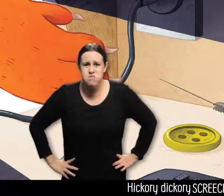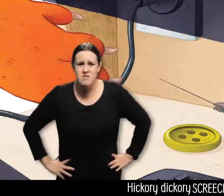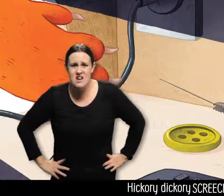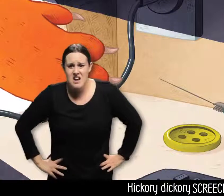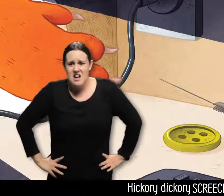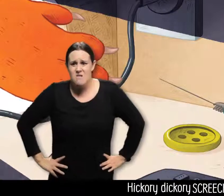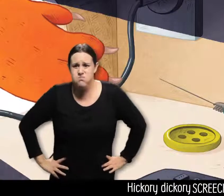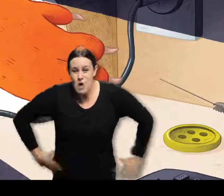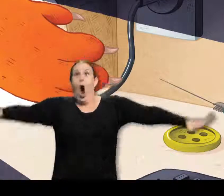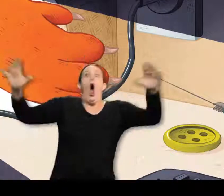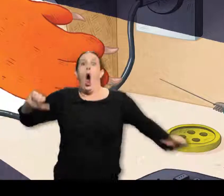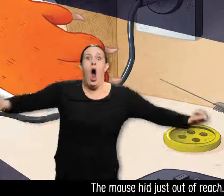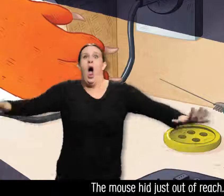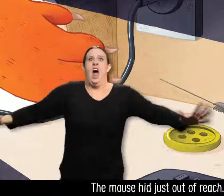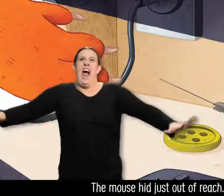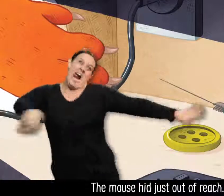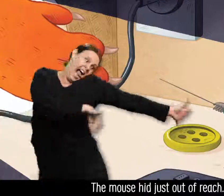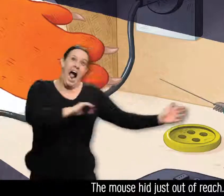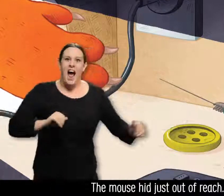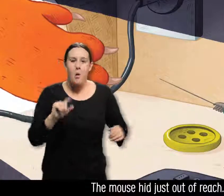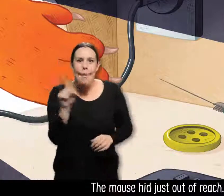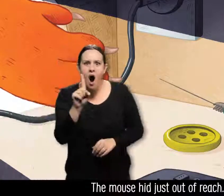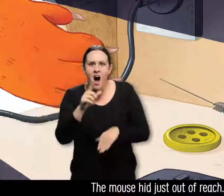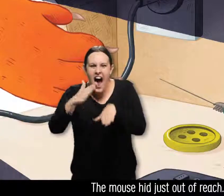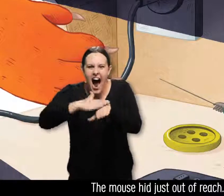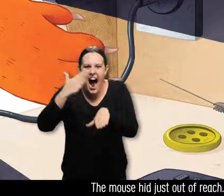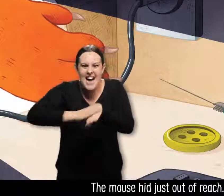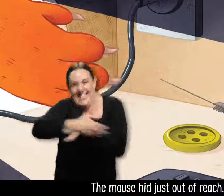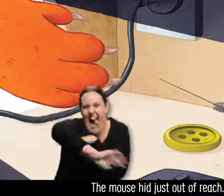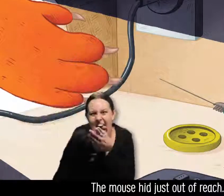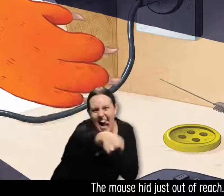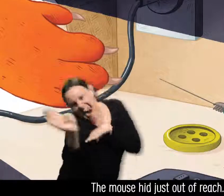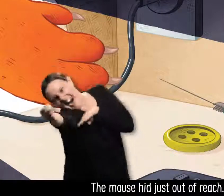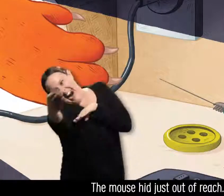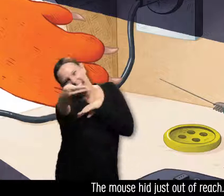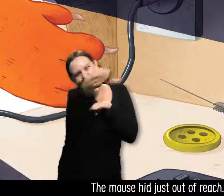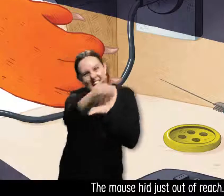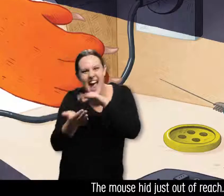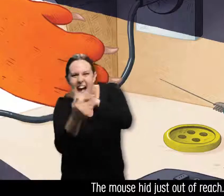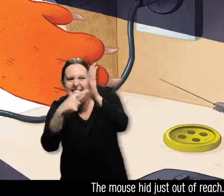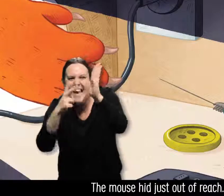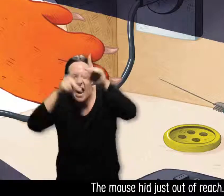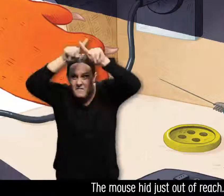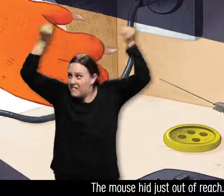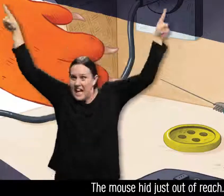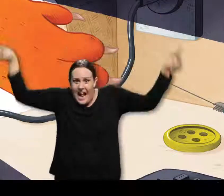screech hickory mouse hid just out of reach